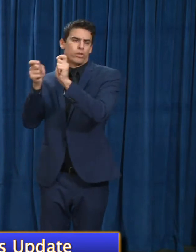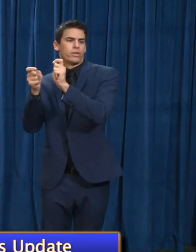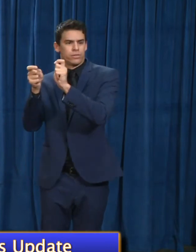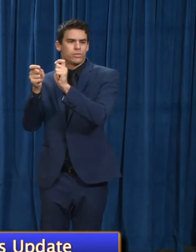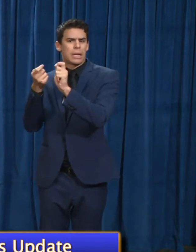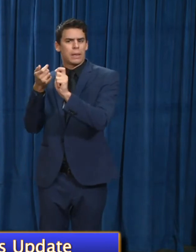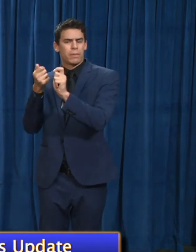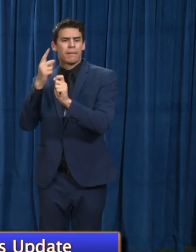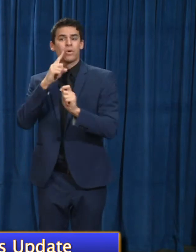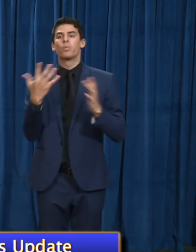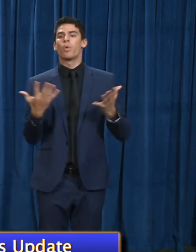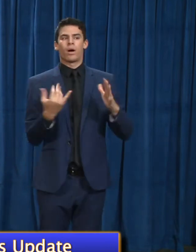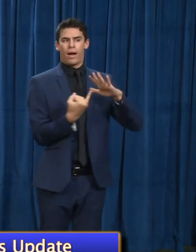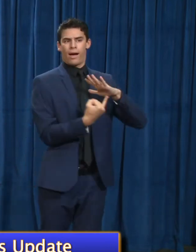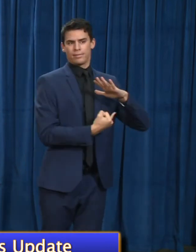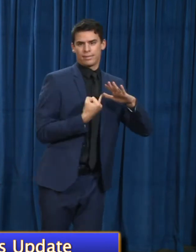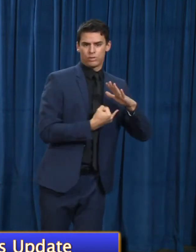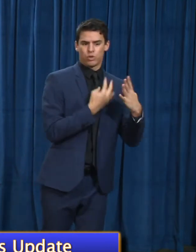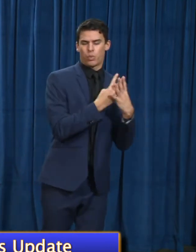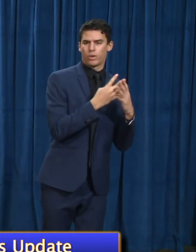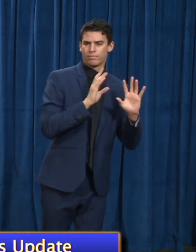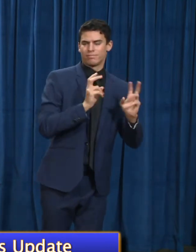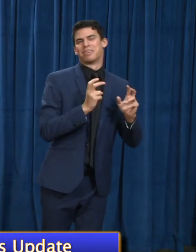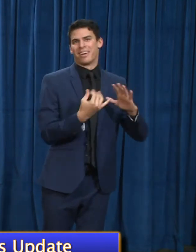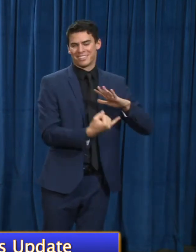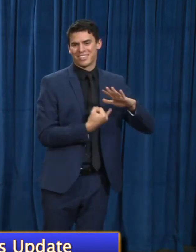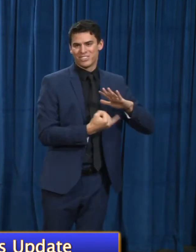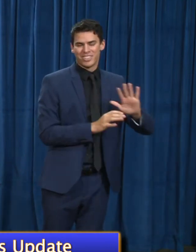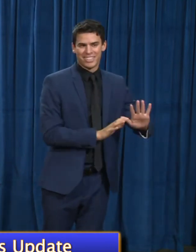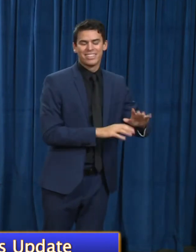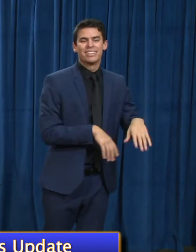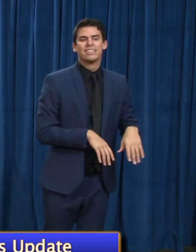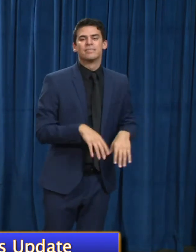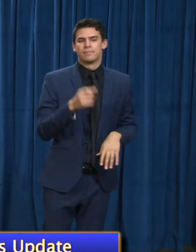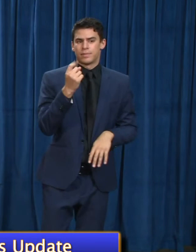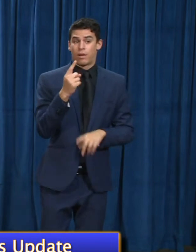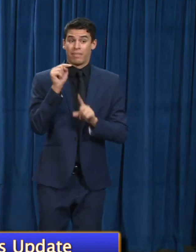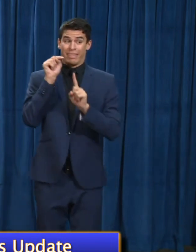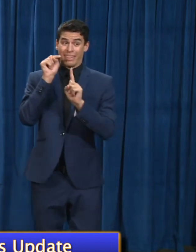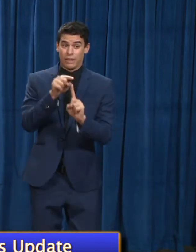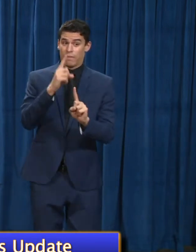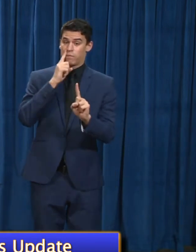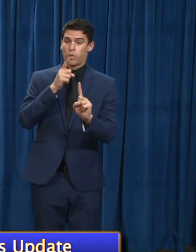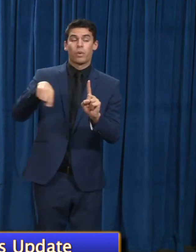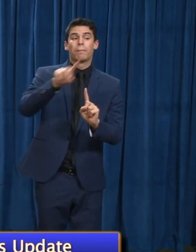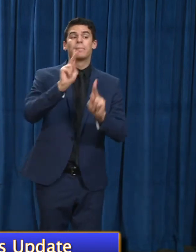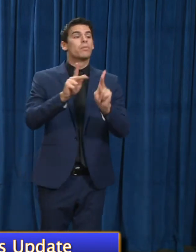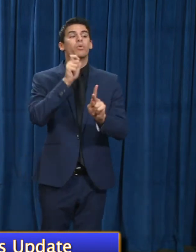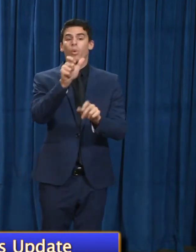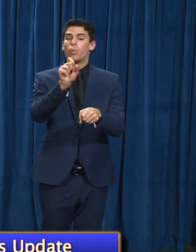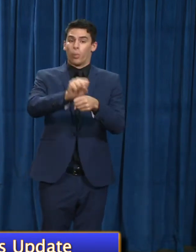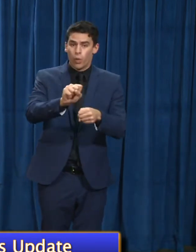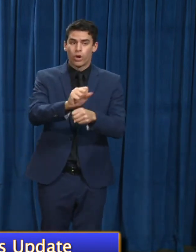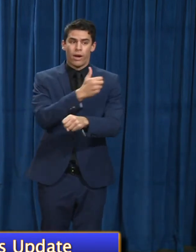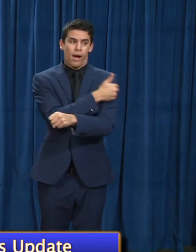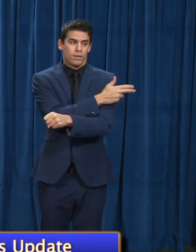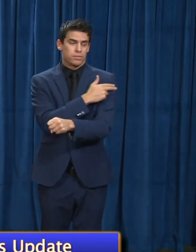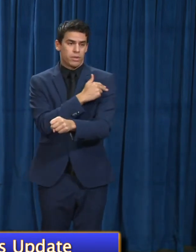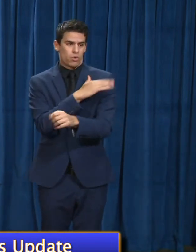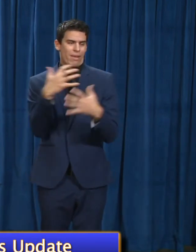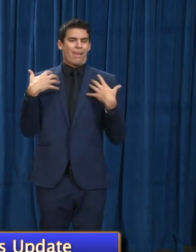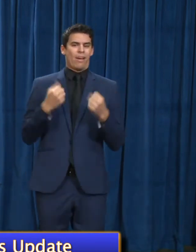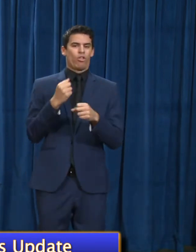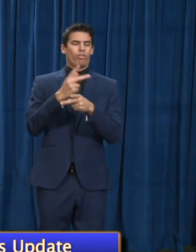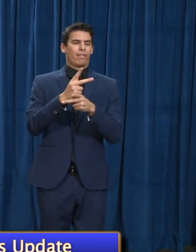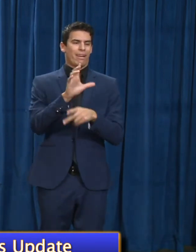quarantine. I'm going to explain it only for non-healthcare workers, for the general population. The healthcare